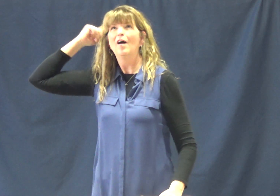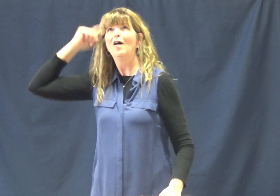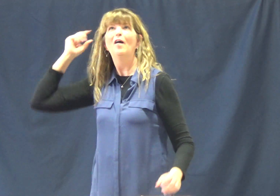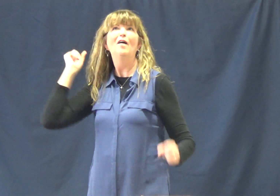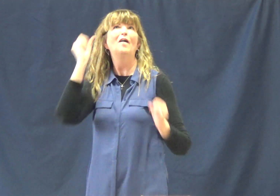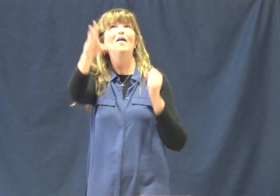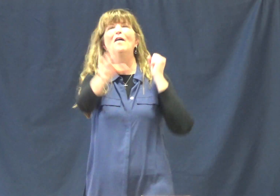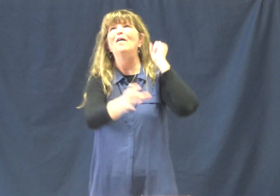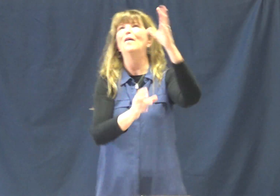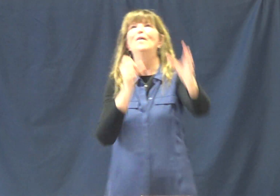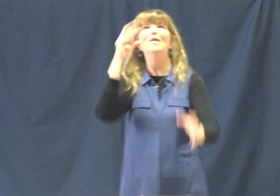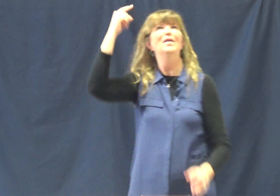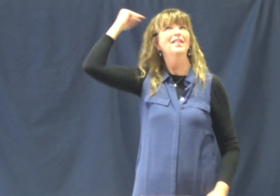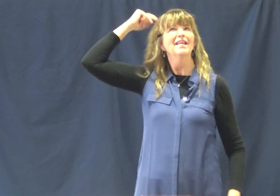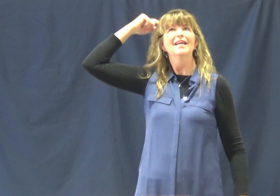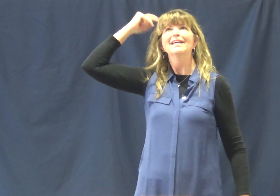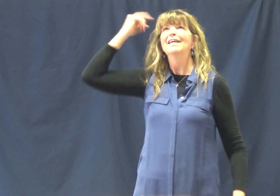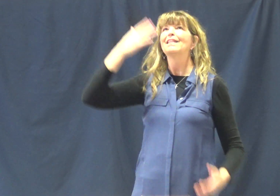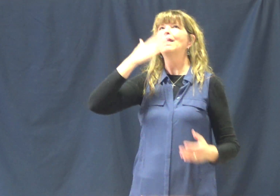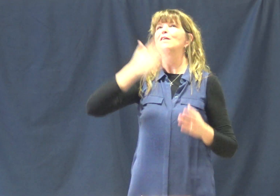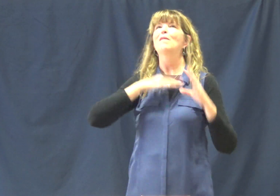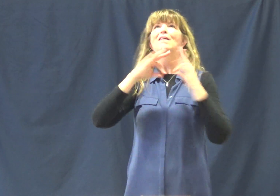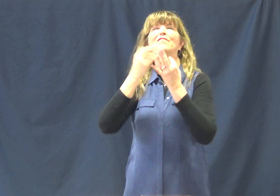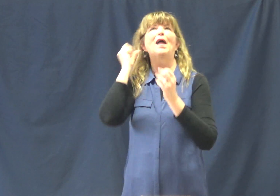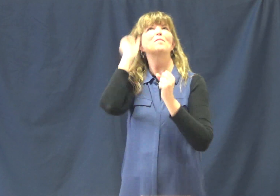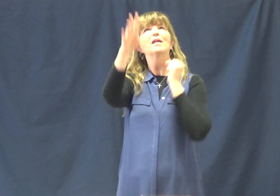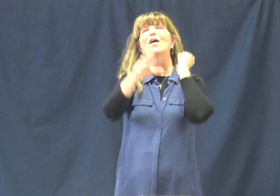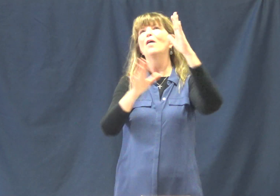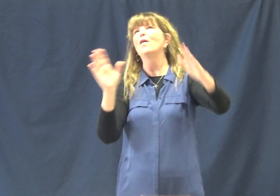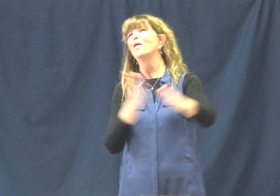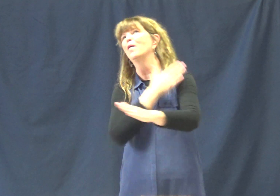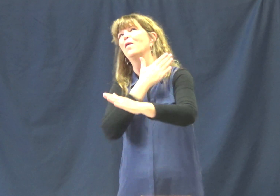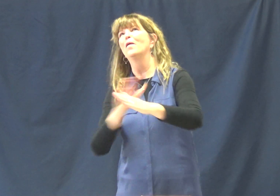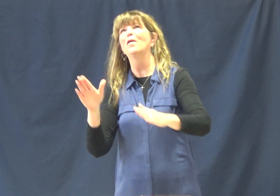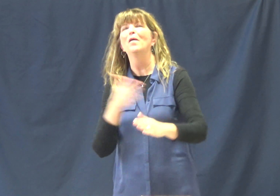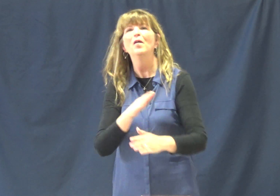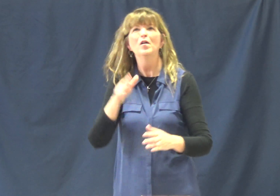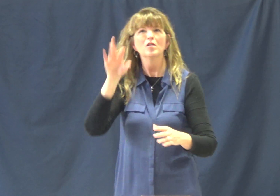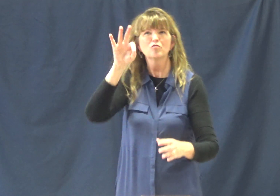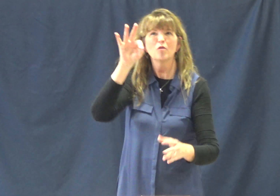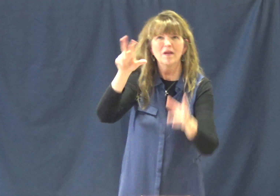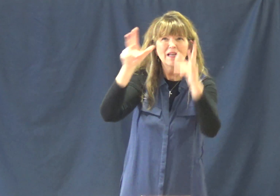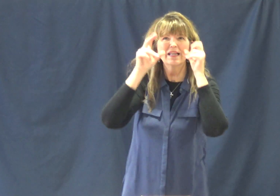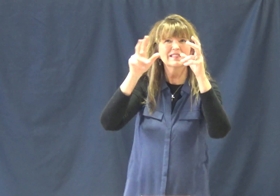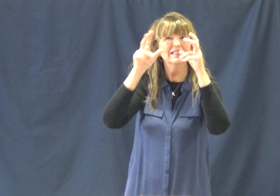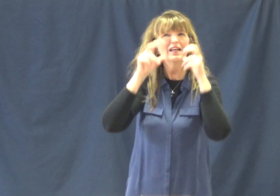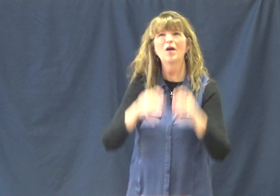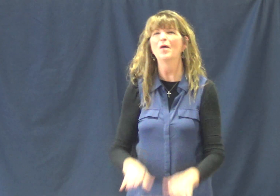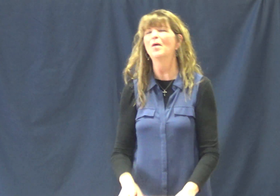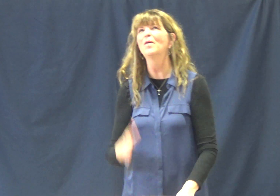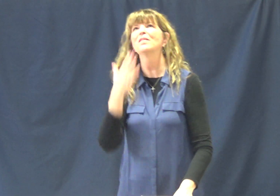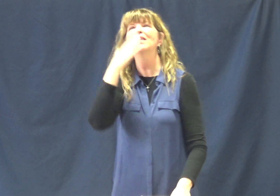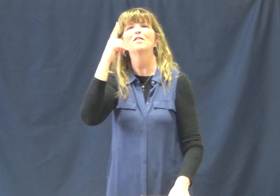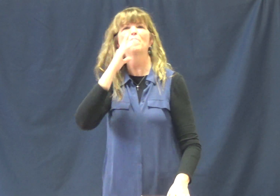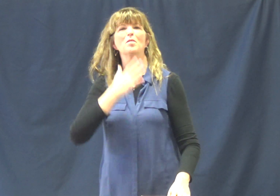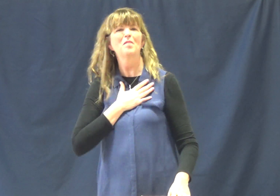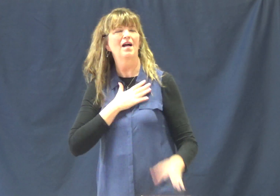singing and we're giving praise to God, that's in the back of your mind. And as you sing, and as you listen to the